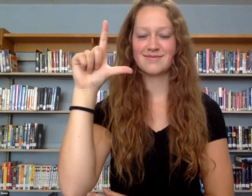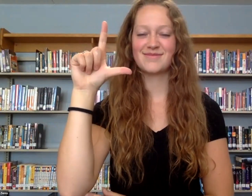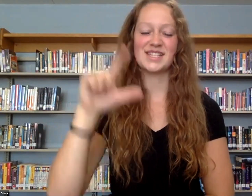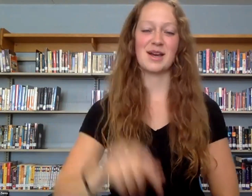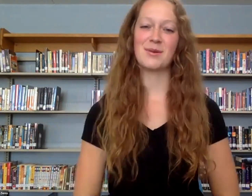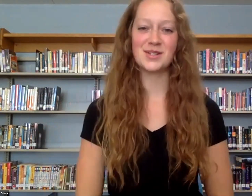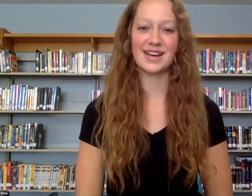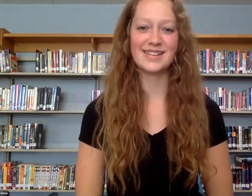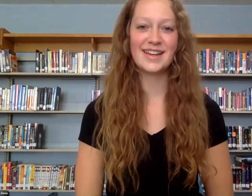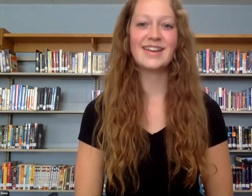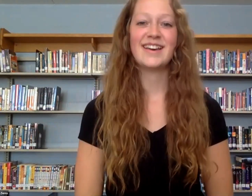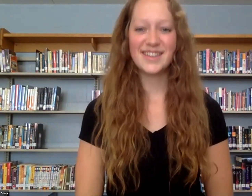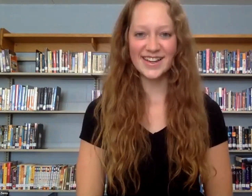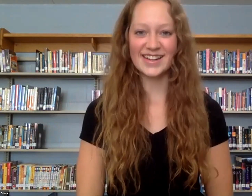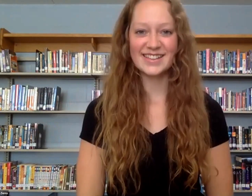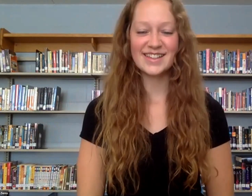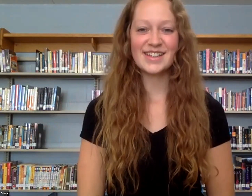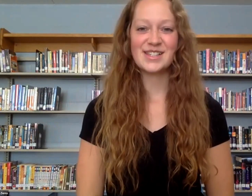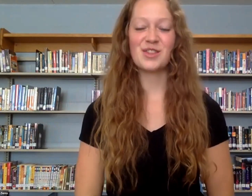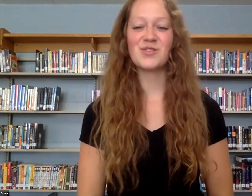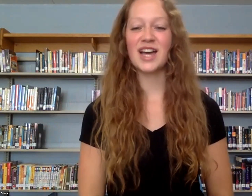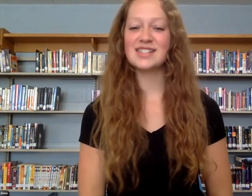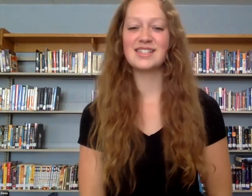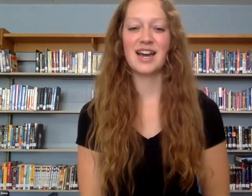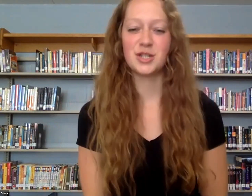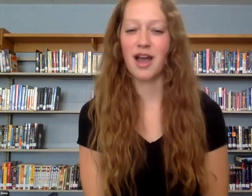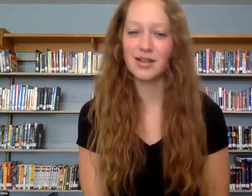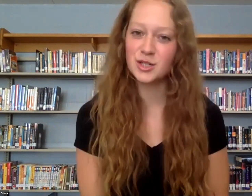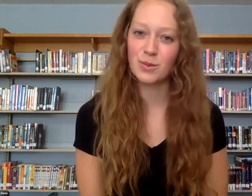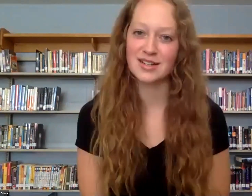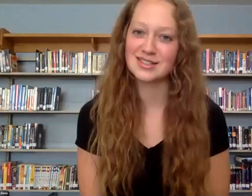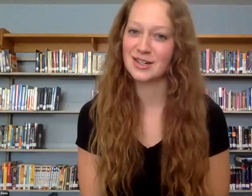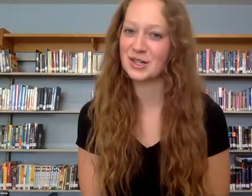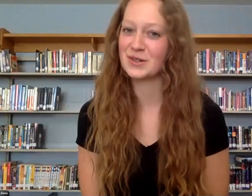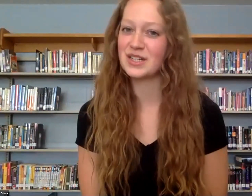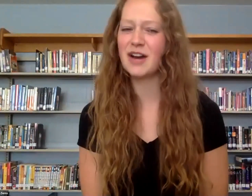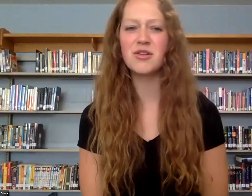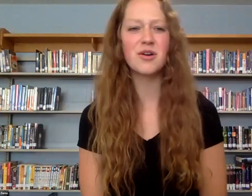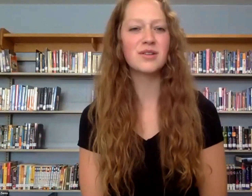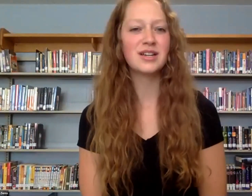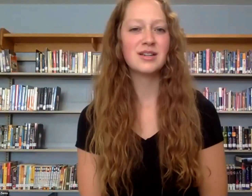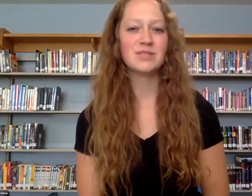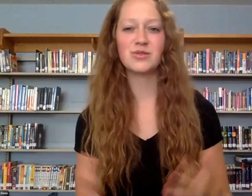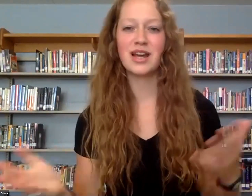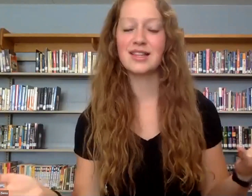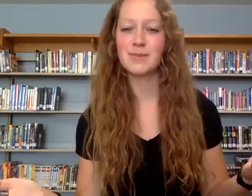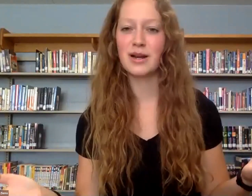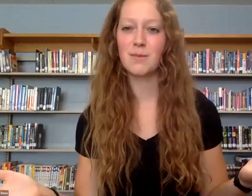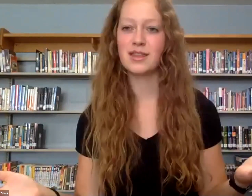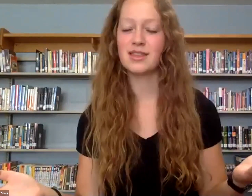They stop at a motel. Good. So the rest, I challenge you to practice on your own. And I don't know, Miss Renee, this might not be a thing,